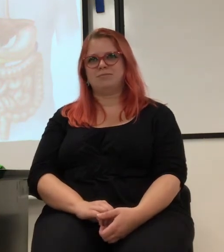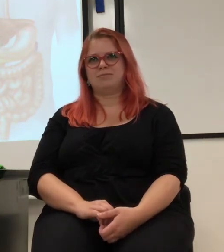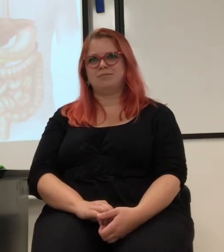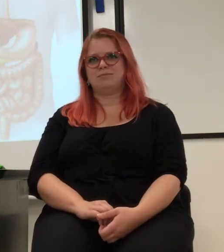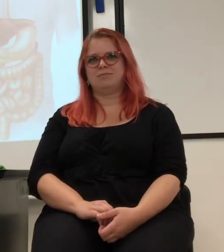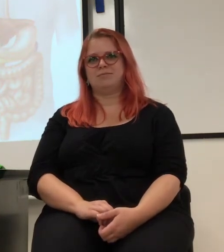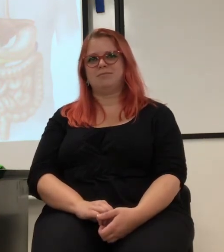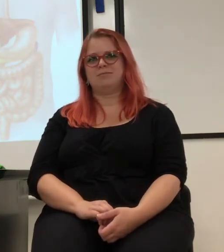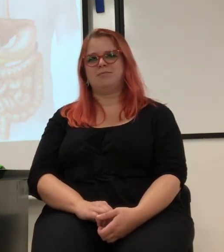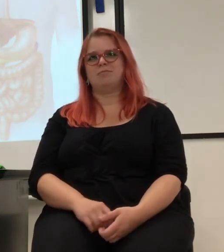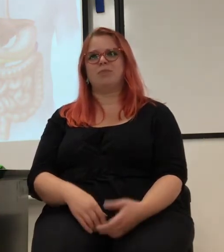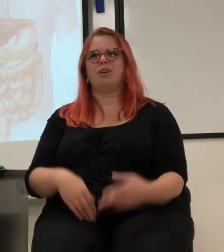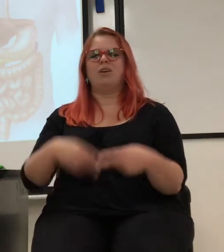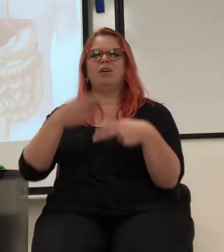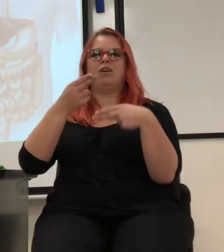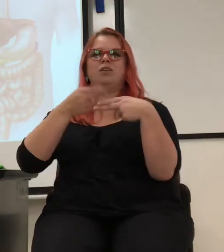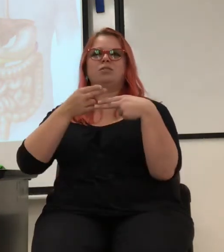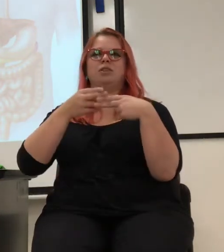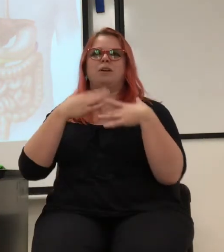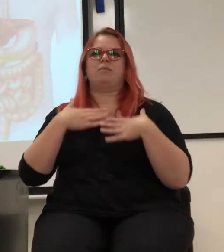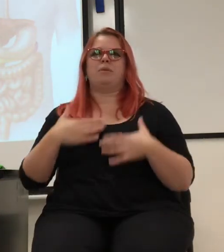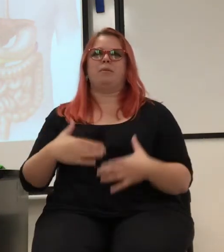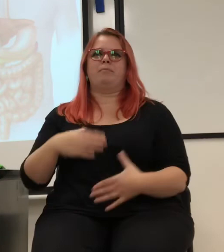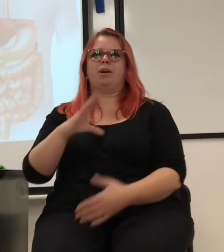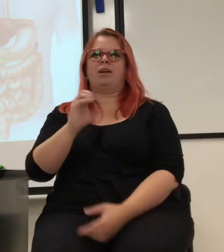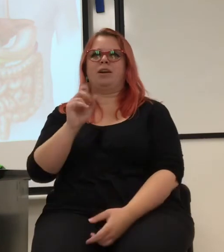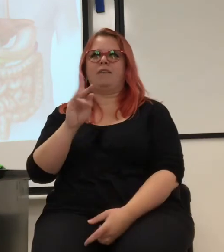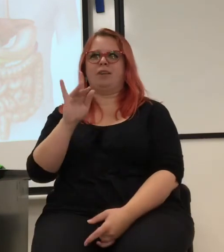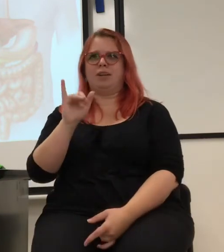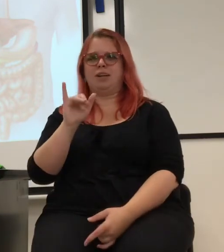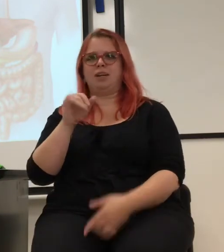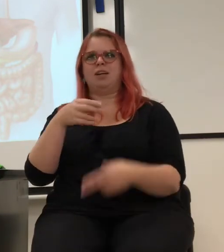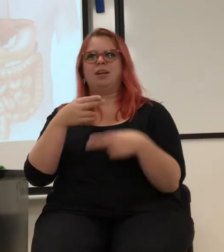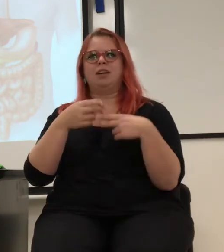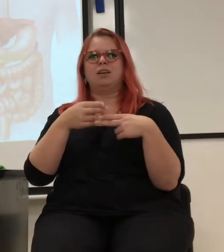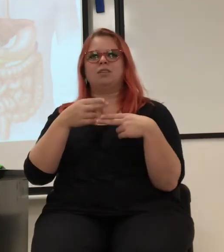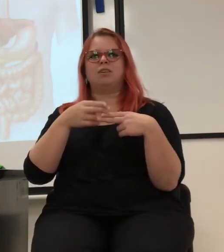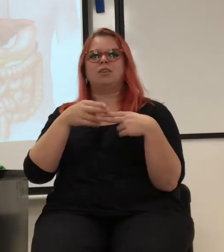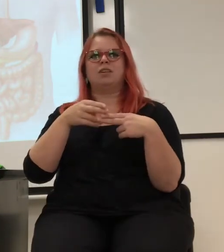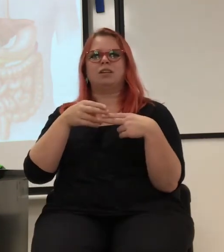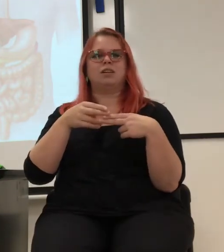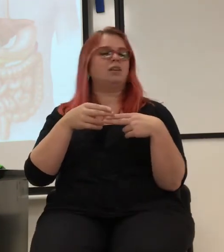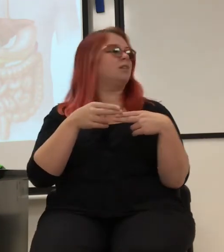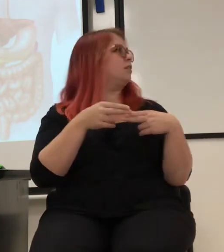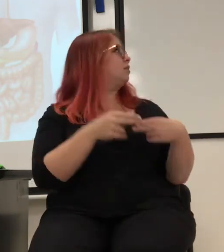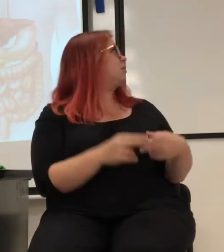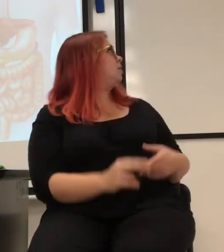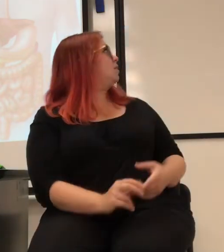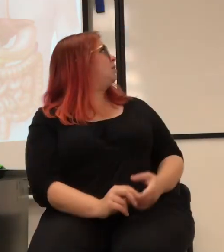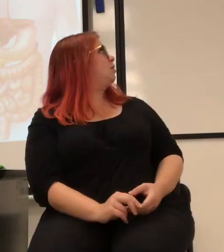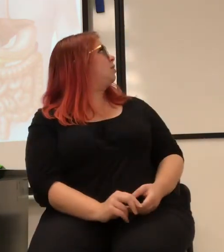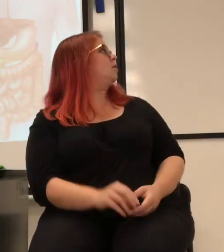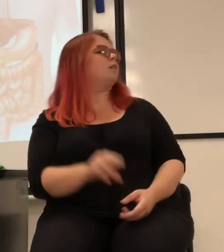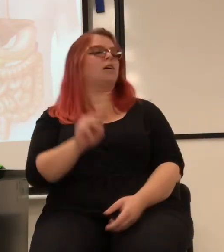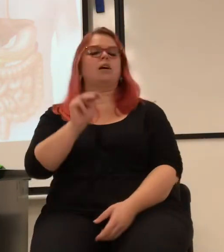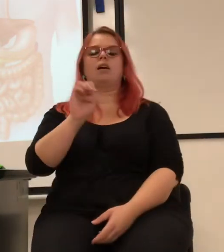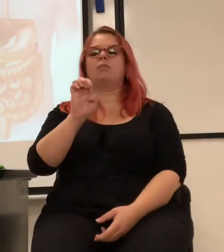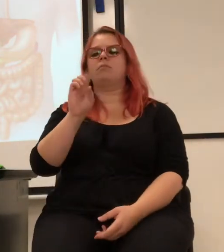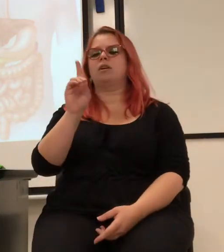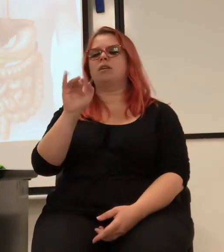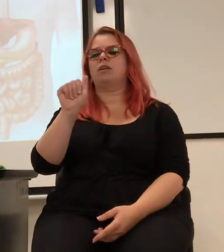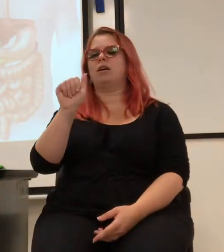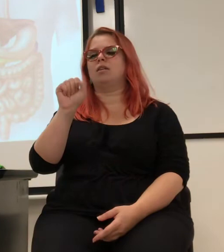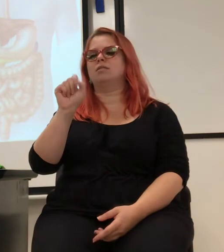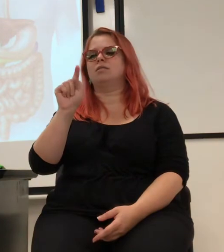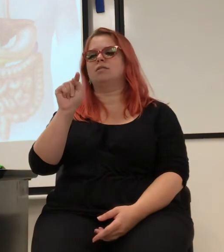The name of the body cavity in the thoracic cavity is a space called the mediastinum.